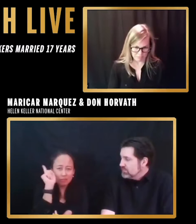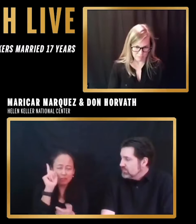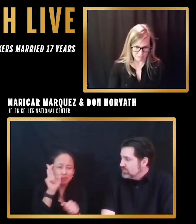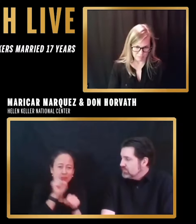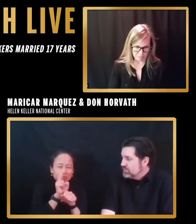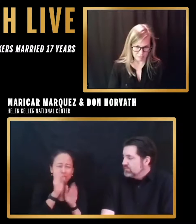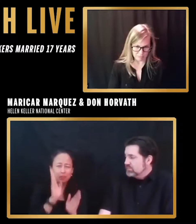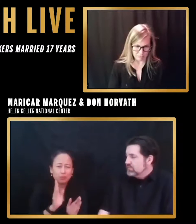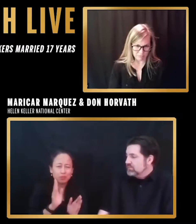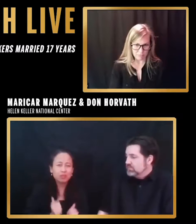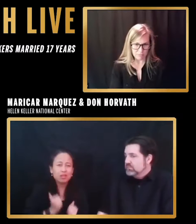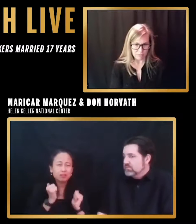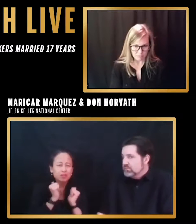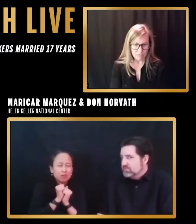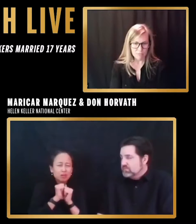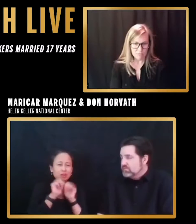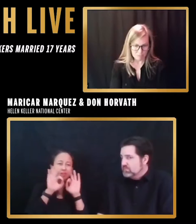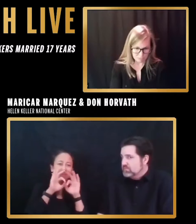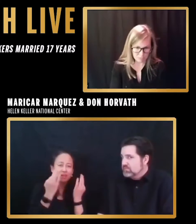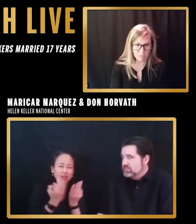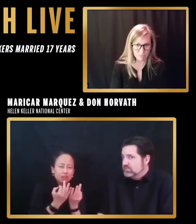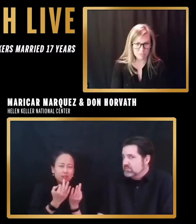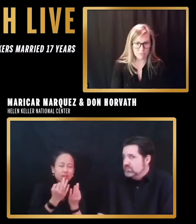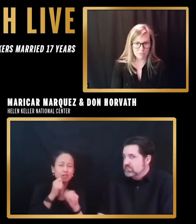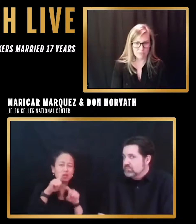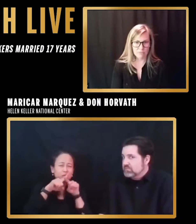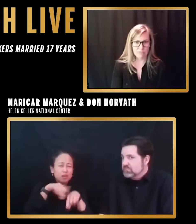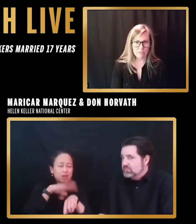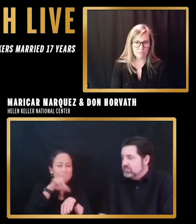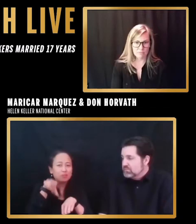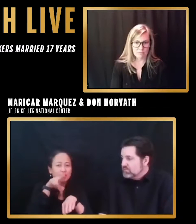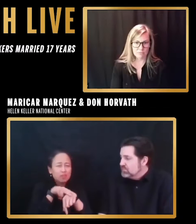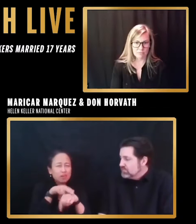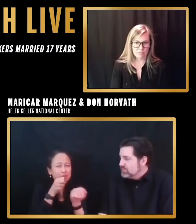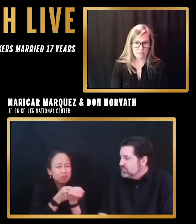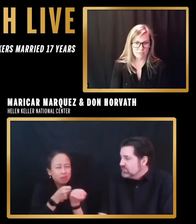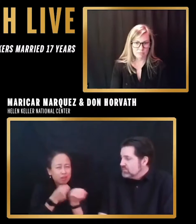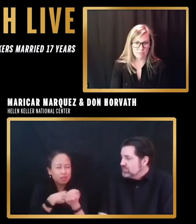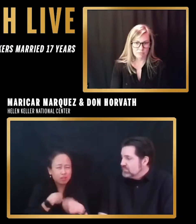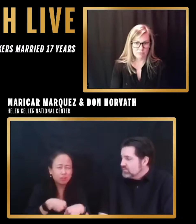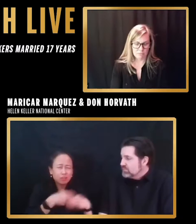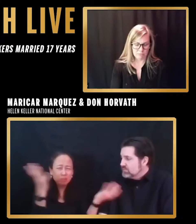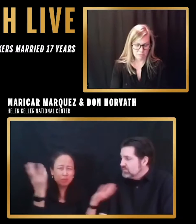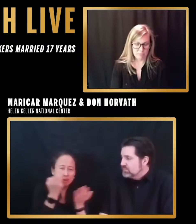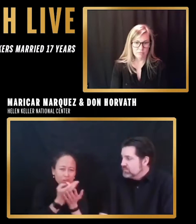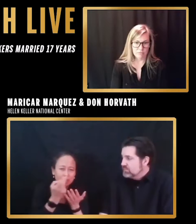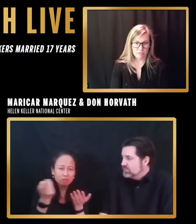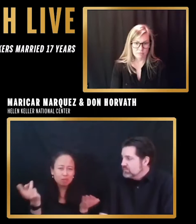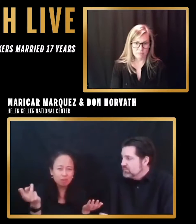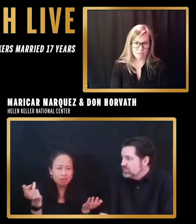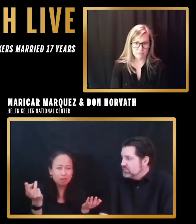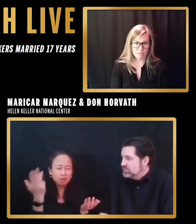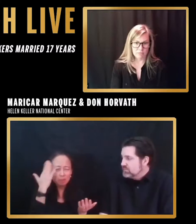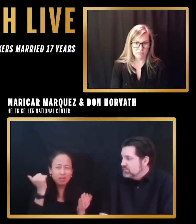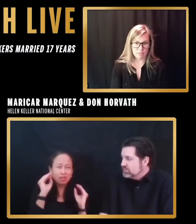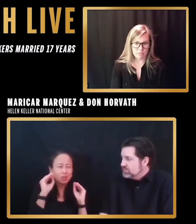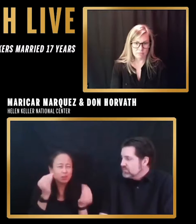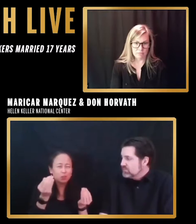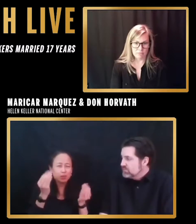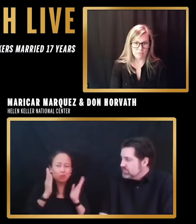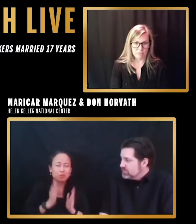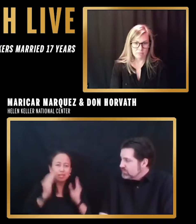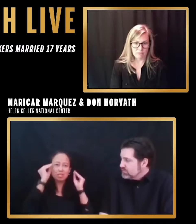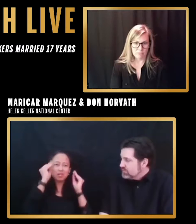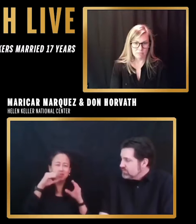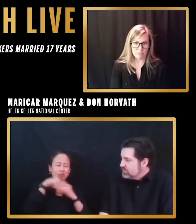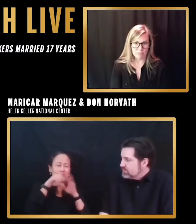we're trying to do our best to provide as many resources as we can, as well as provide virtual instructions. We're enlisting support of families or anybody at home that may be able